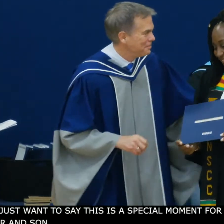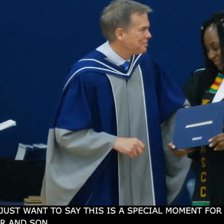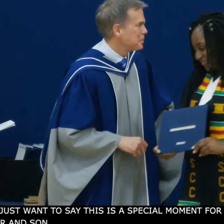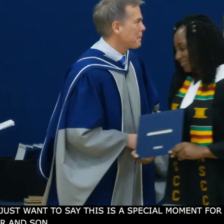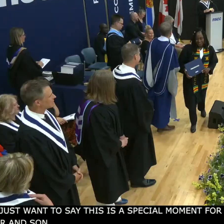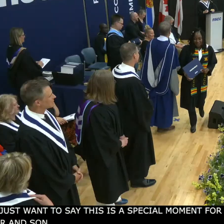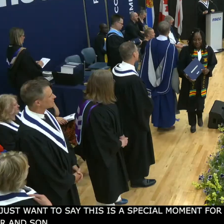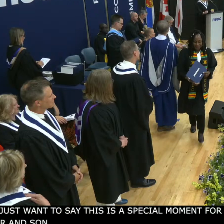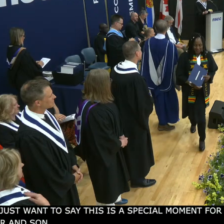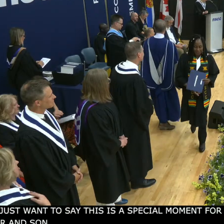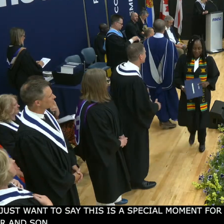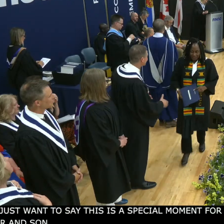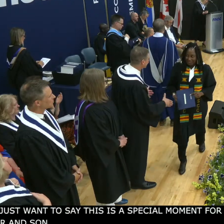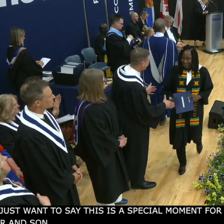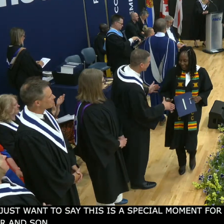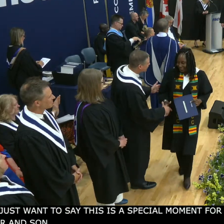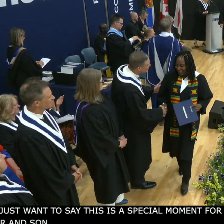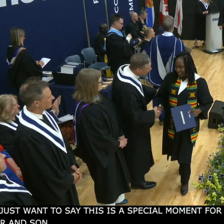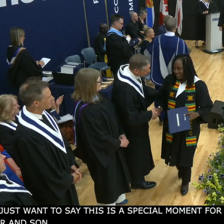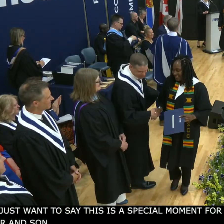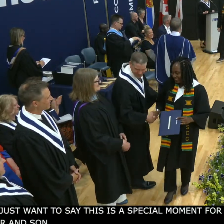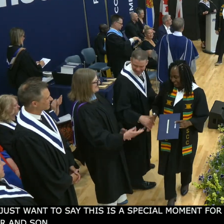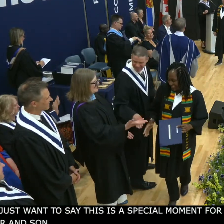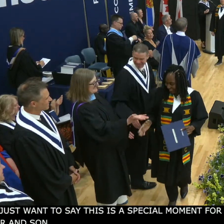Tyson Rich.